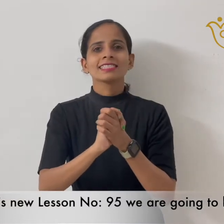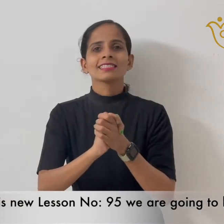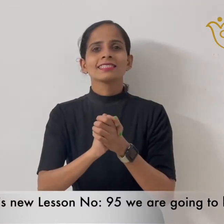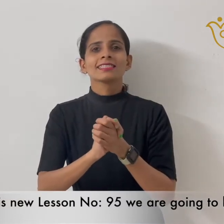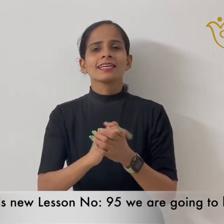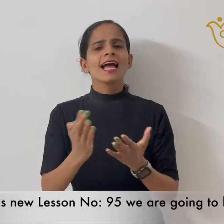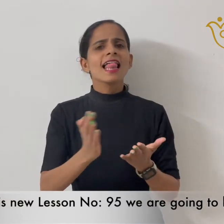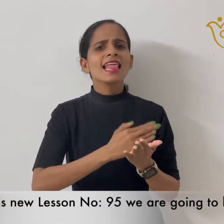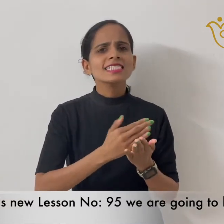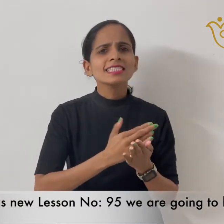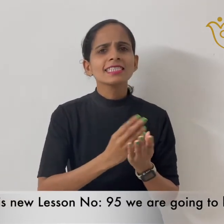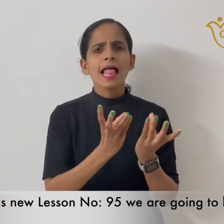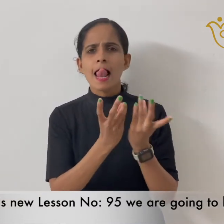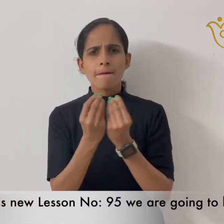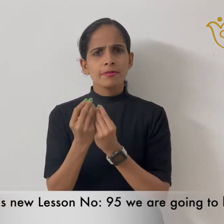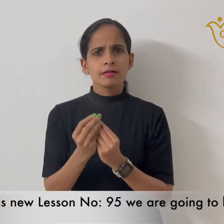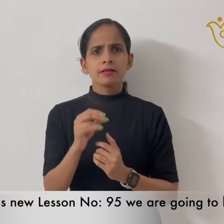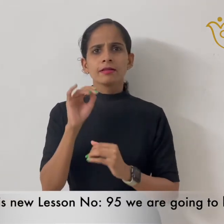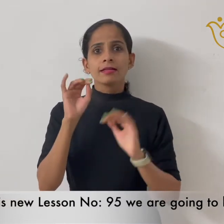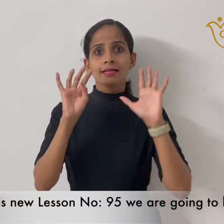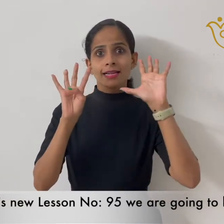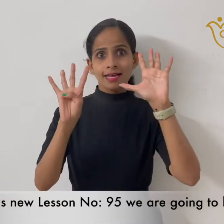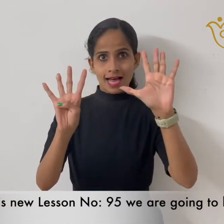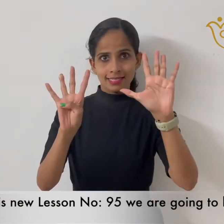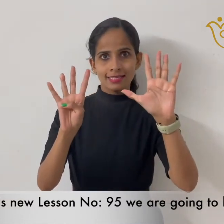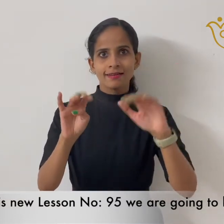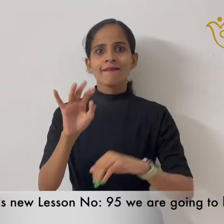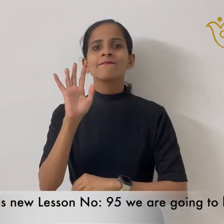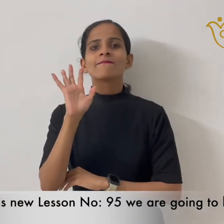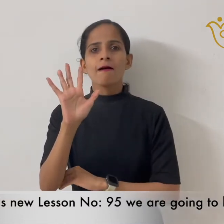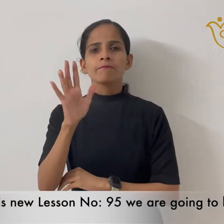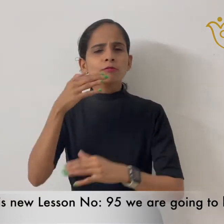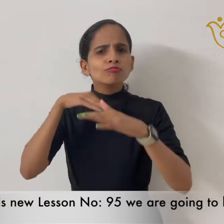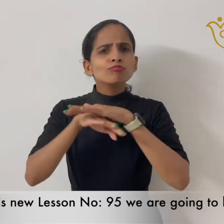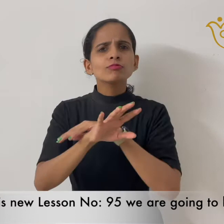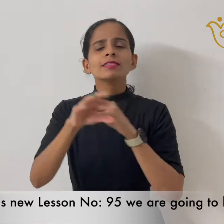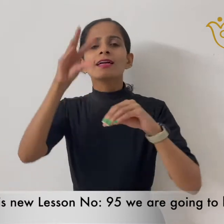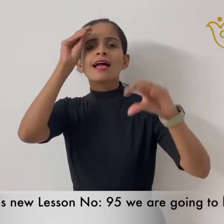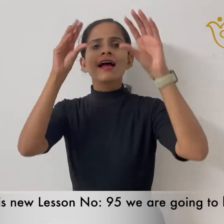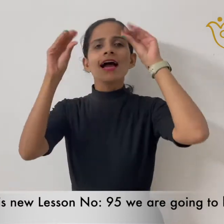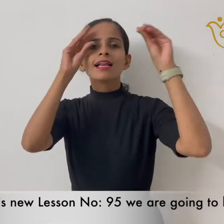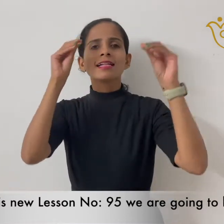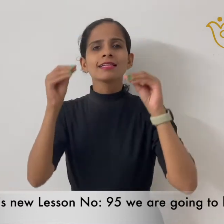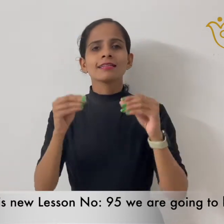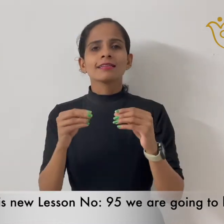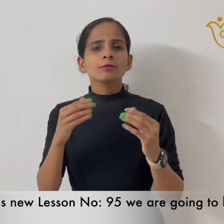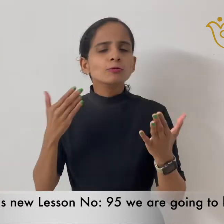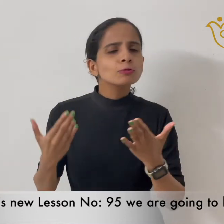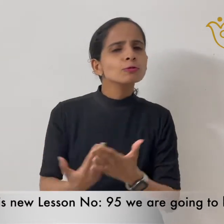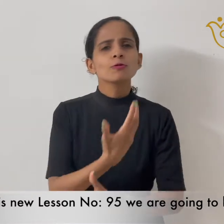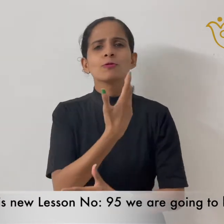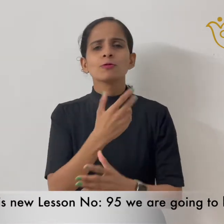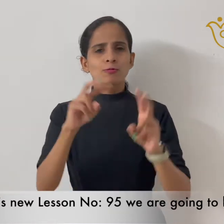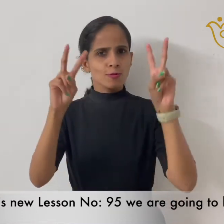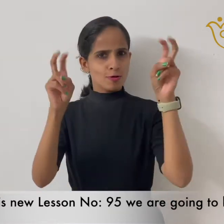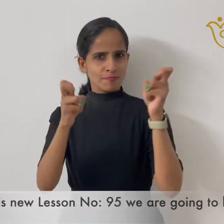Hello friends, in this new lesson number 95, we are going to be